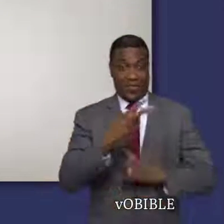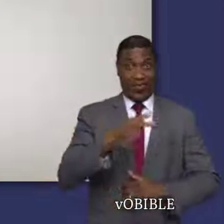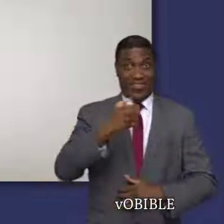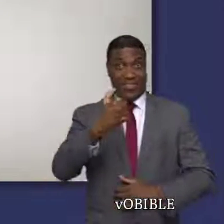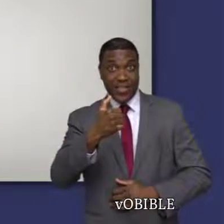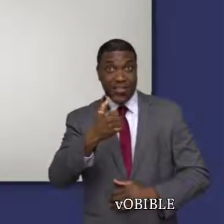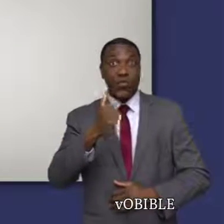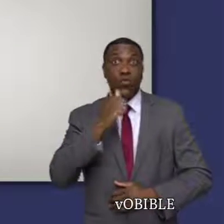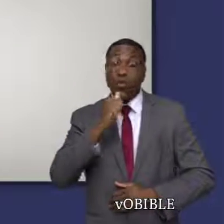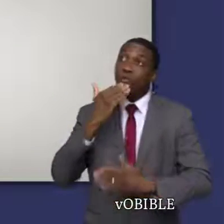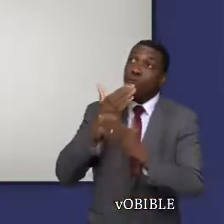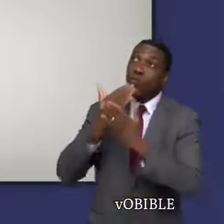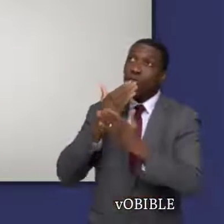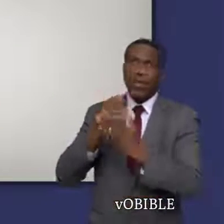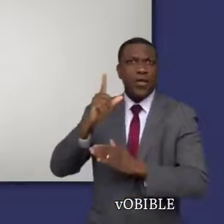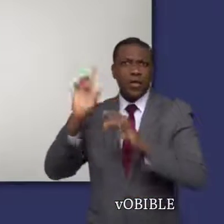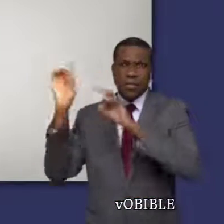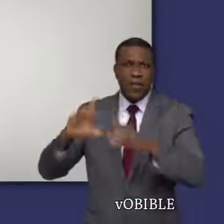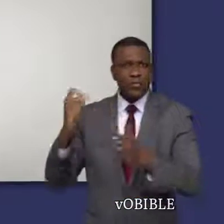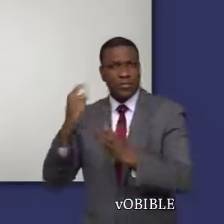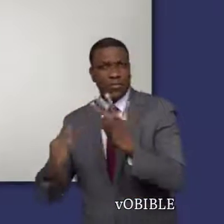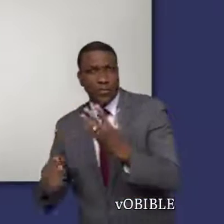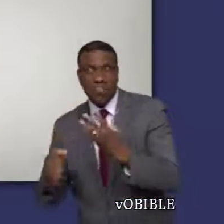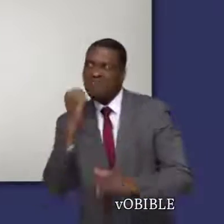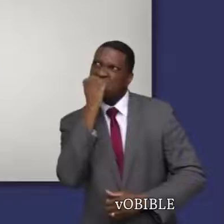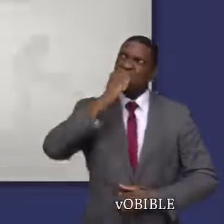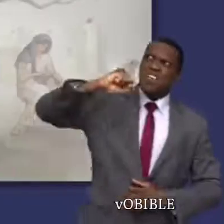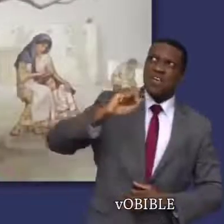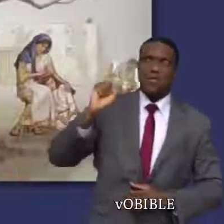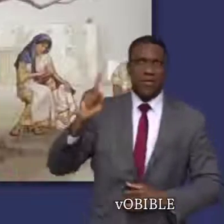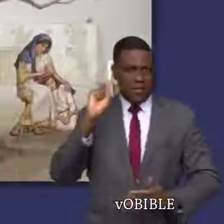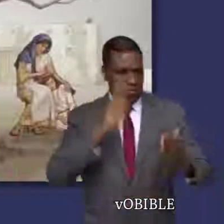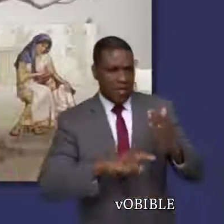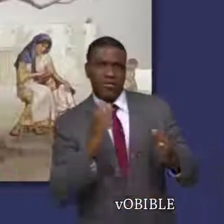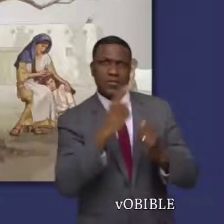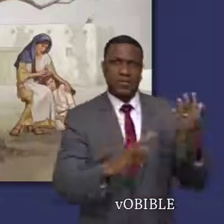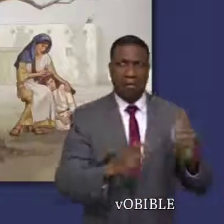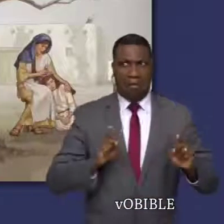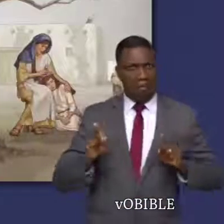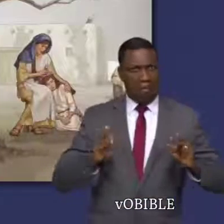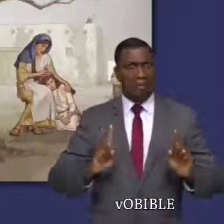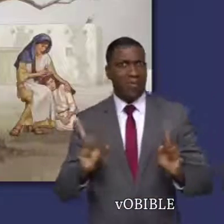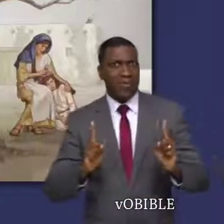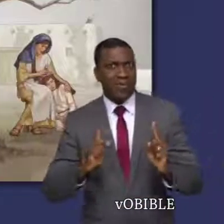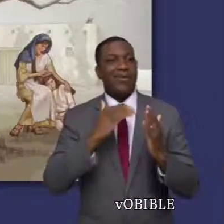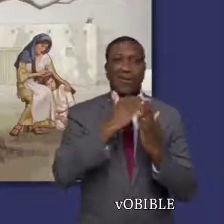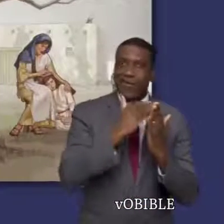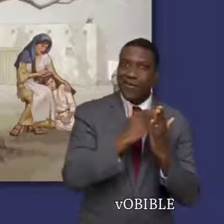Chapter 26 spells out the blessings of obedience to Jehovah and the punishments for disobedience.